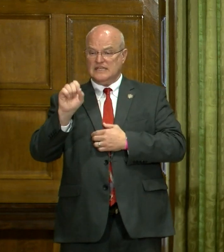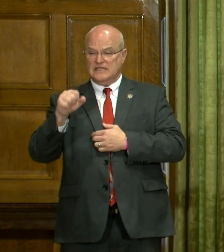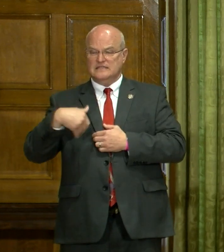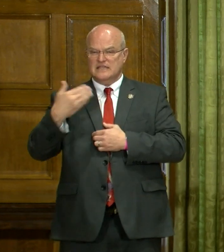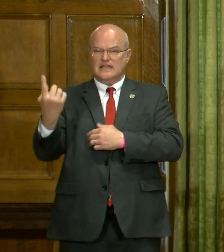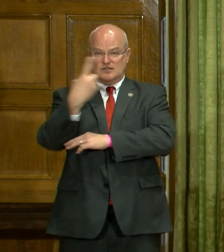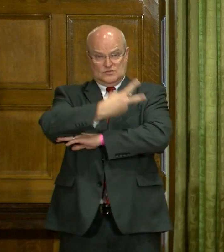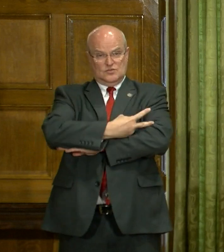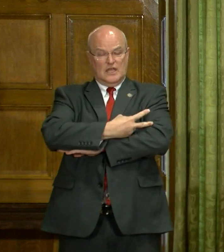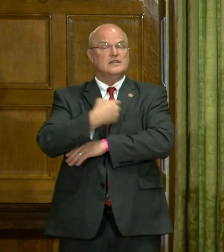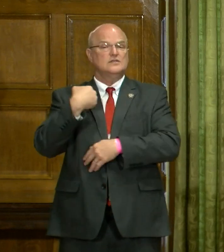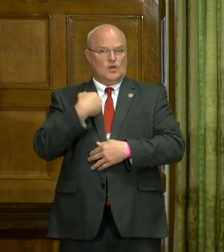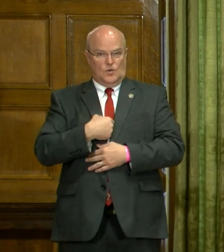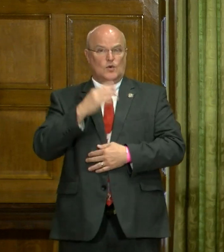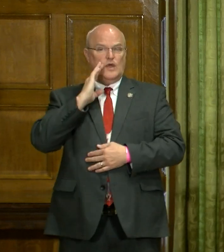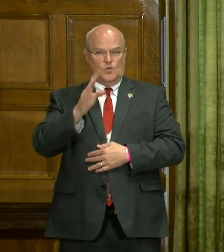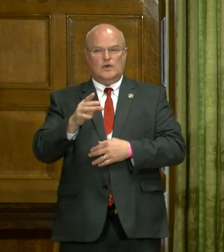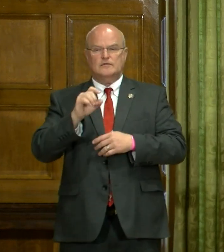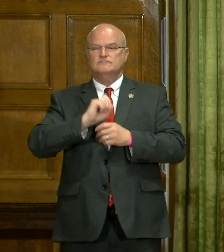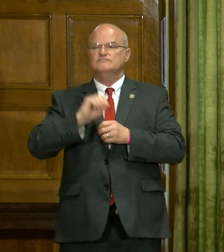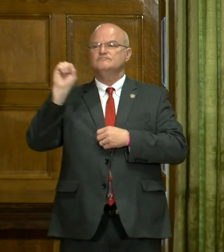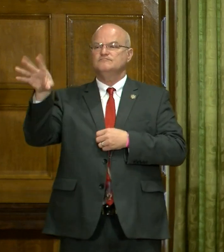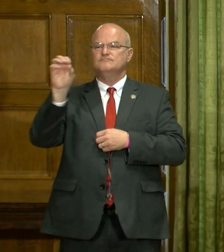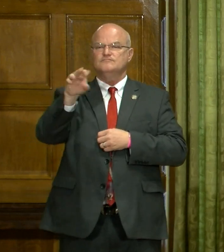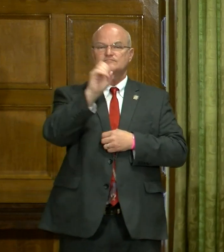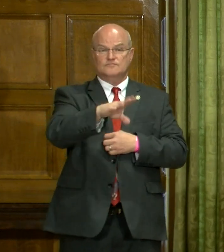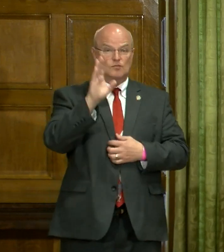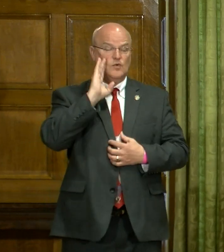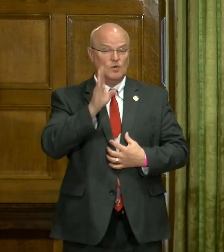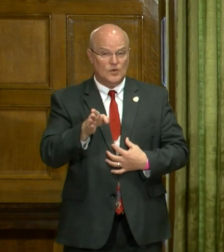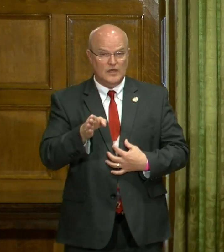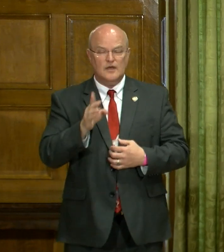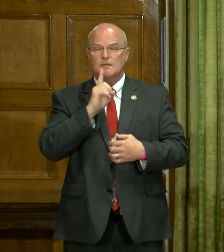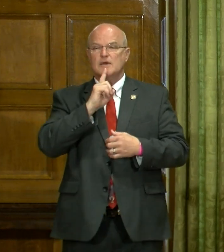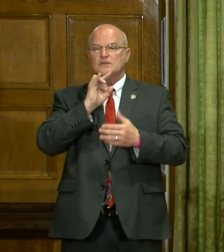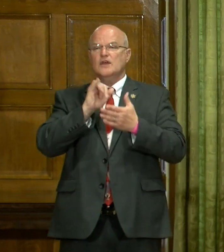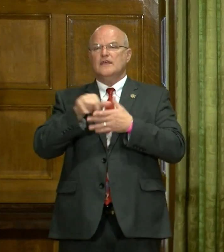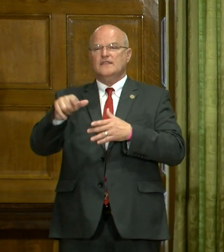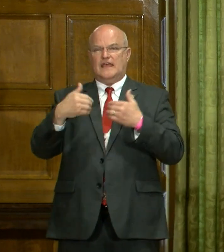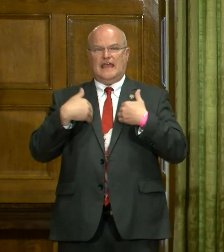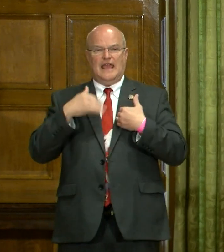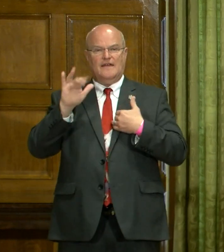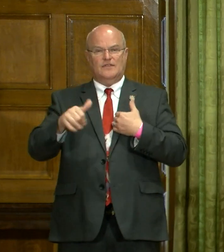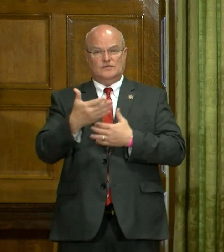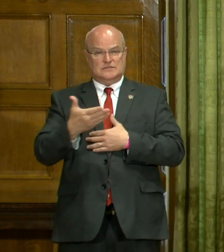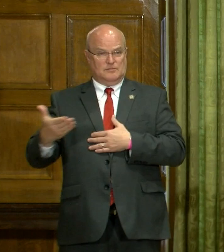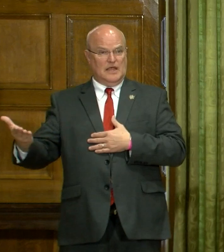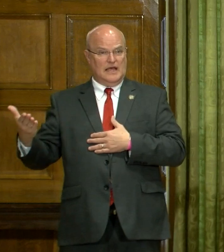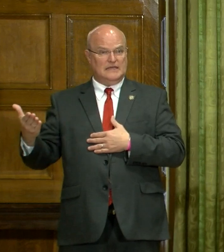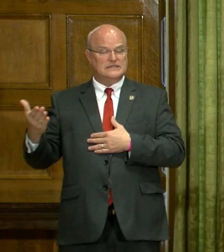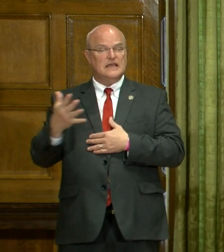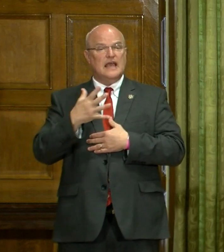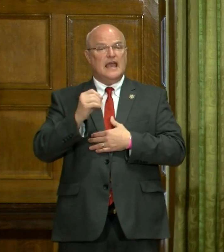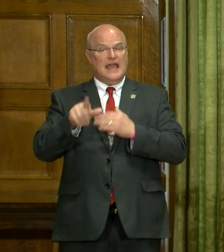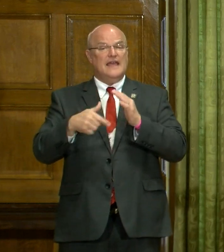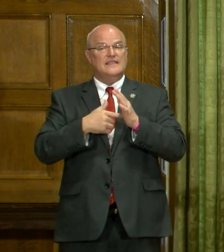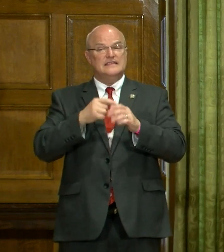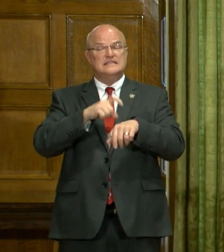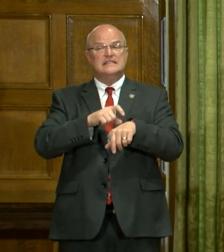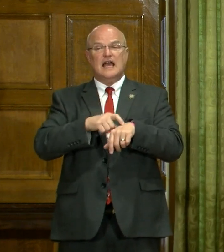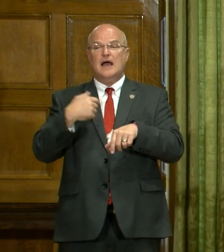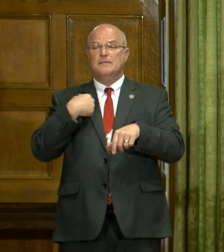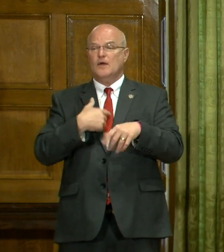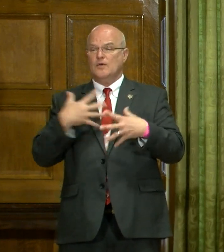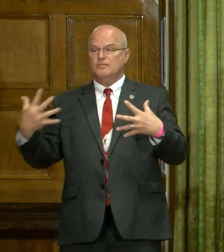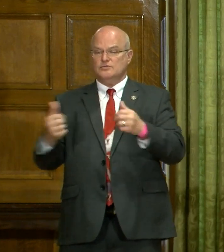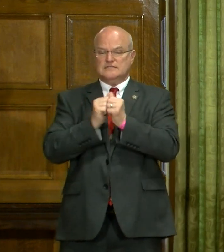2 days, we will hand deliver them to them. We will make sure that they have those supplies. And this is a time that we